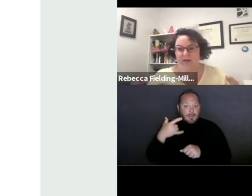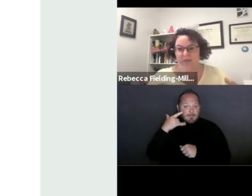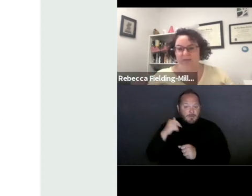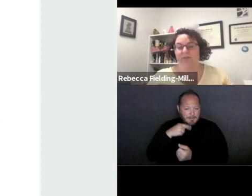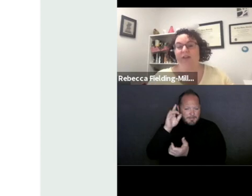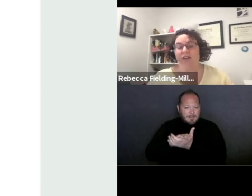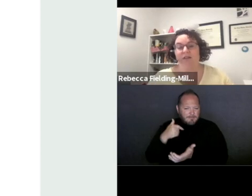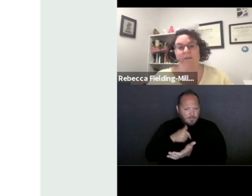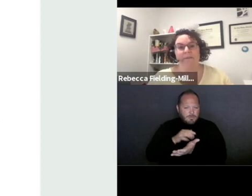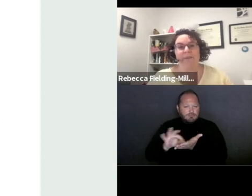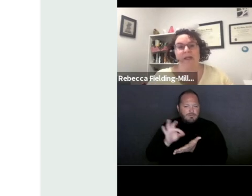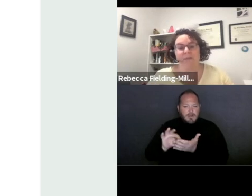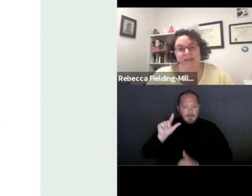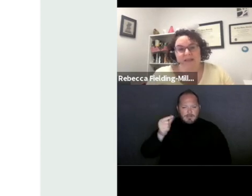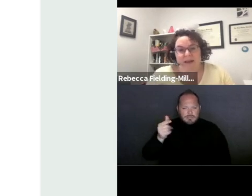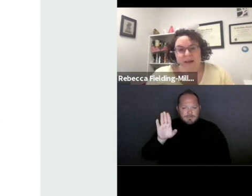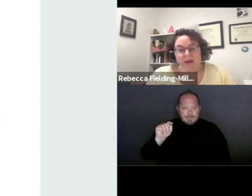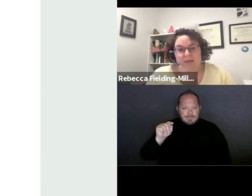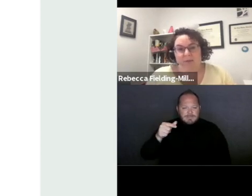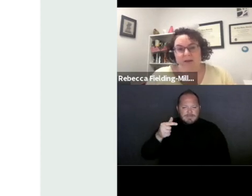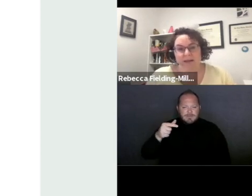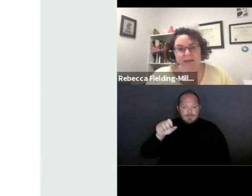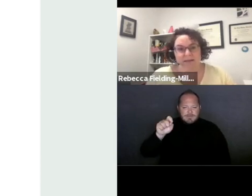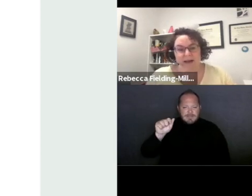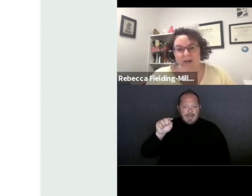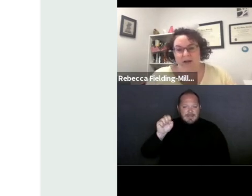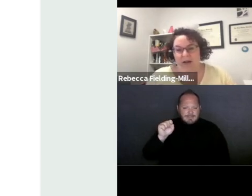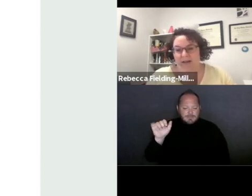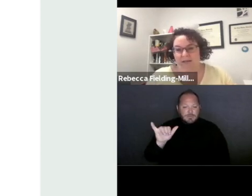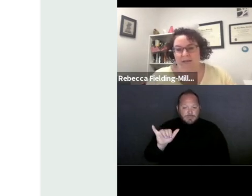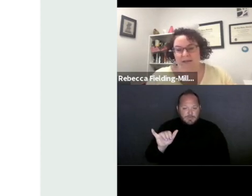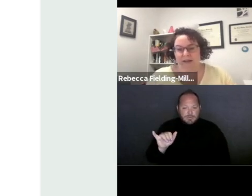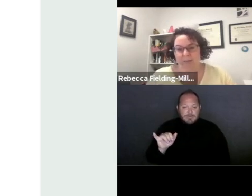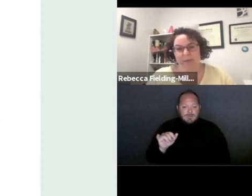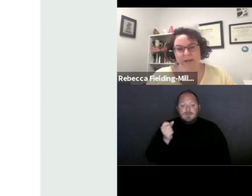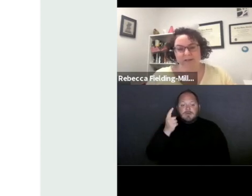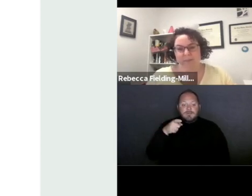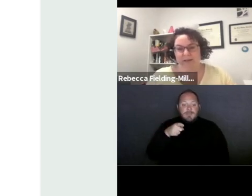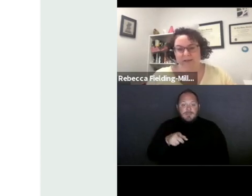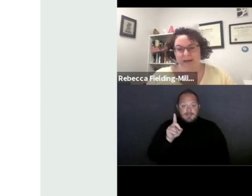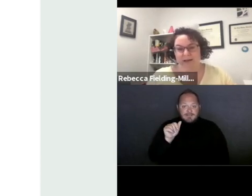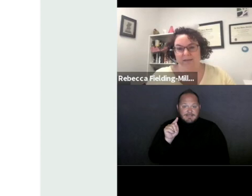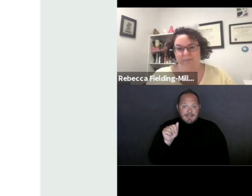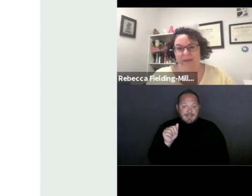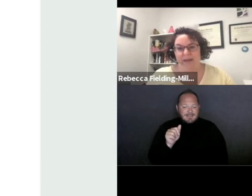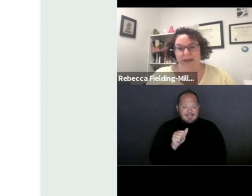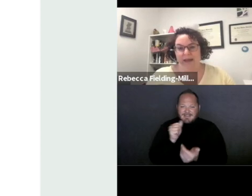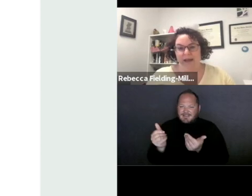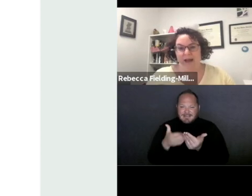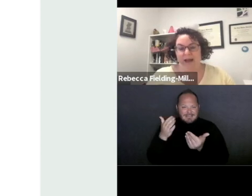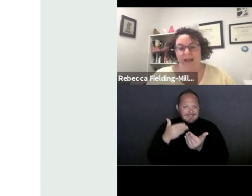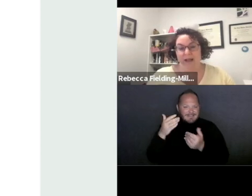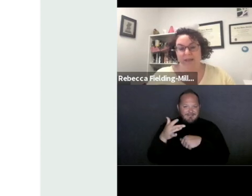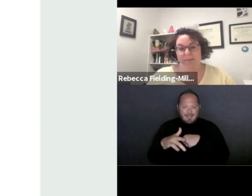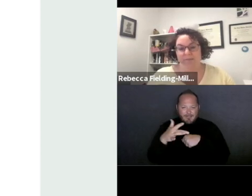status in terms of infections. But these data, as far as I can tell, are not easily available by disability status.